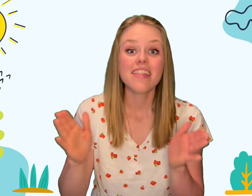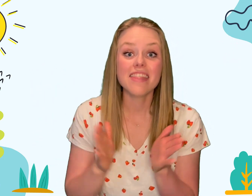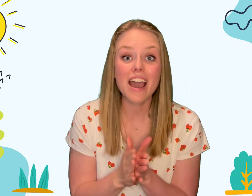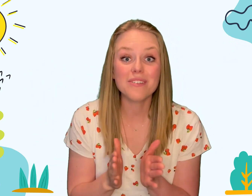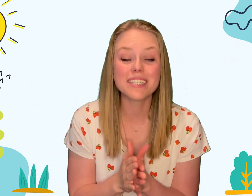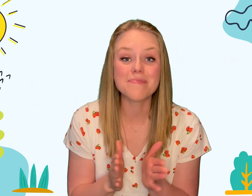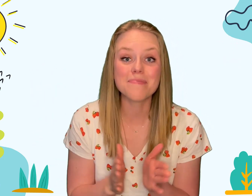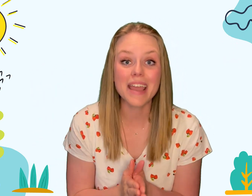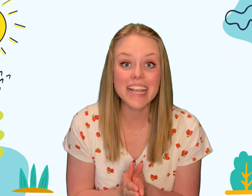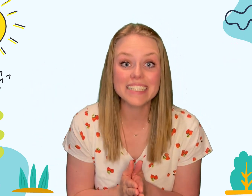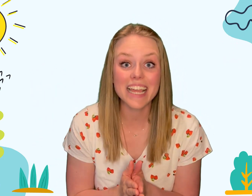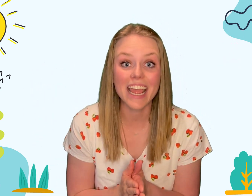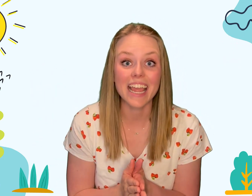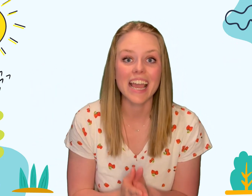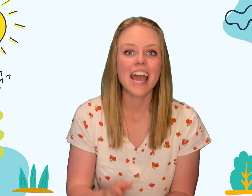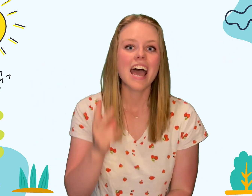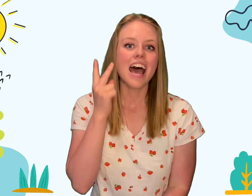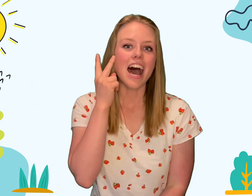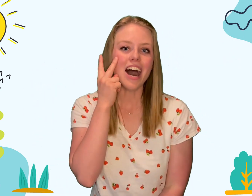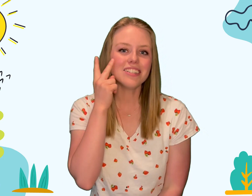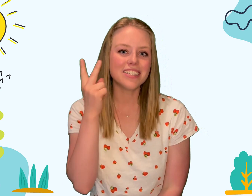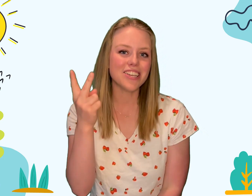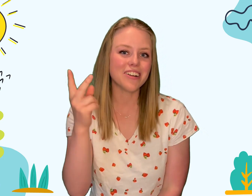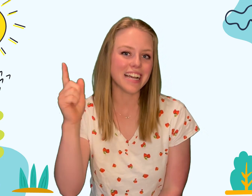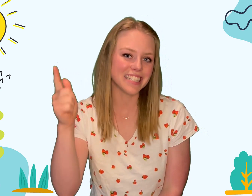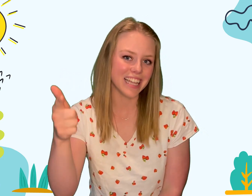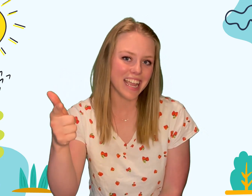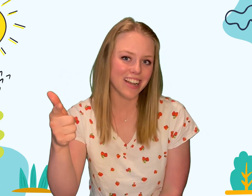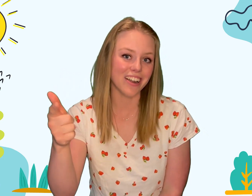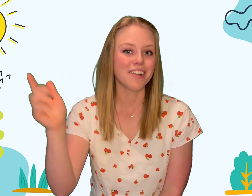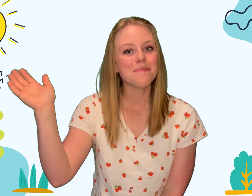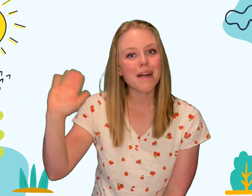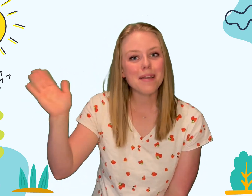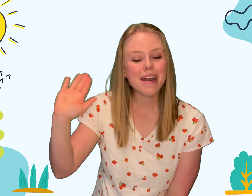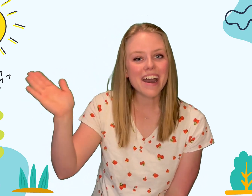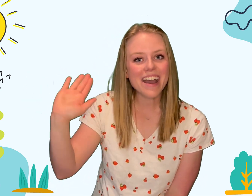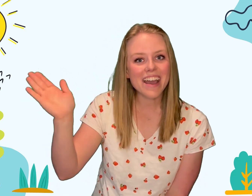That was amazing. I'll see you guys later. Bye-bye.